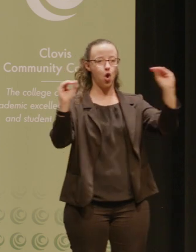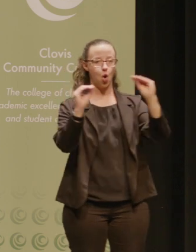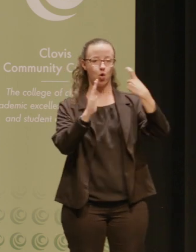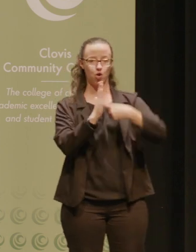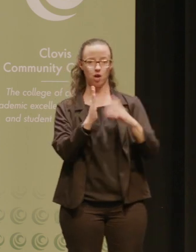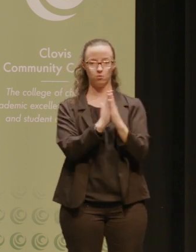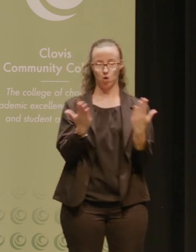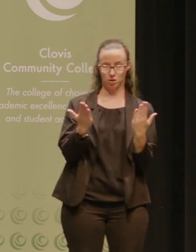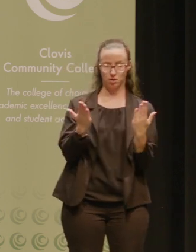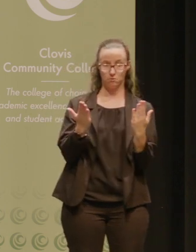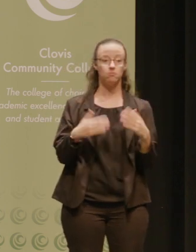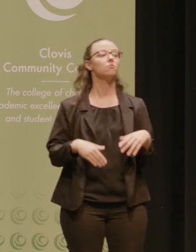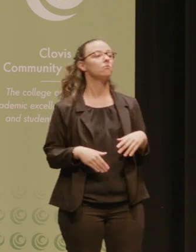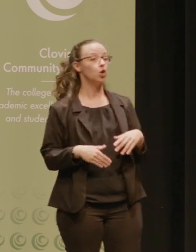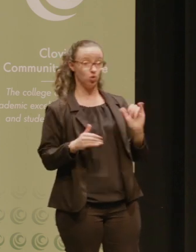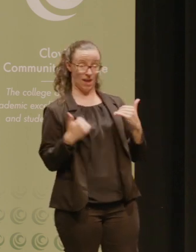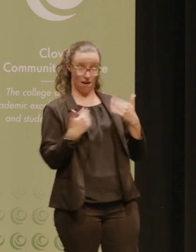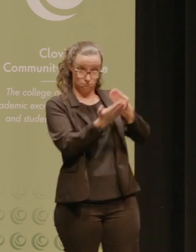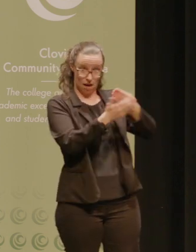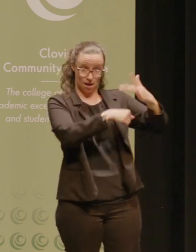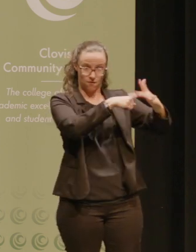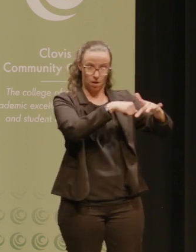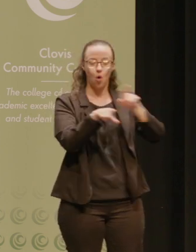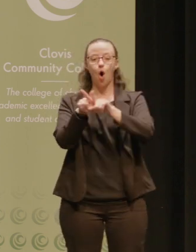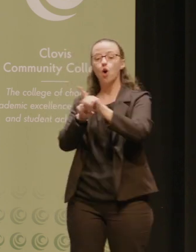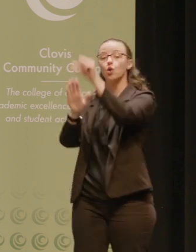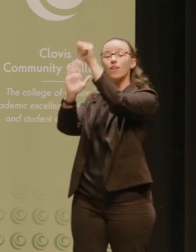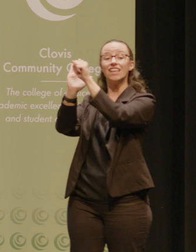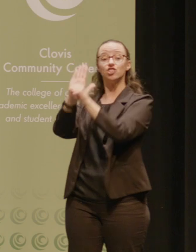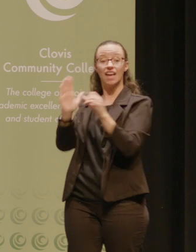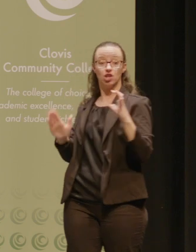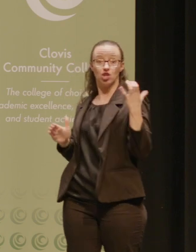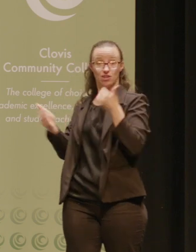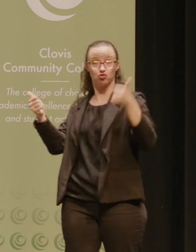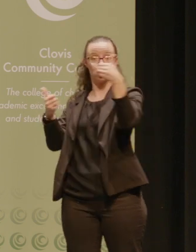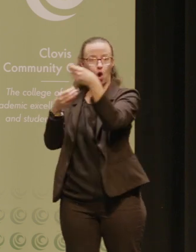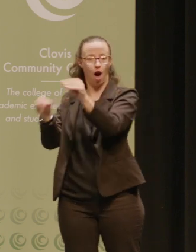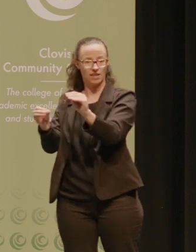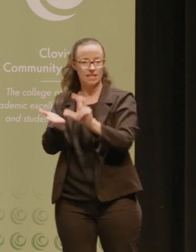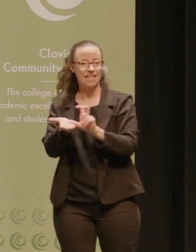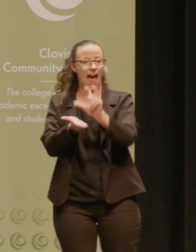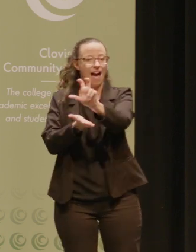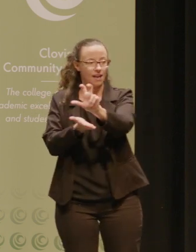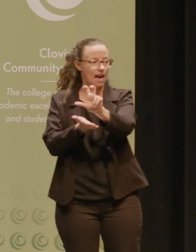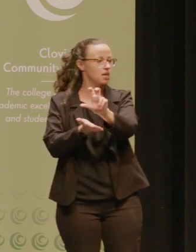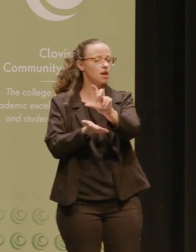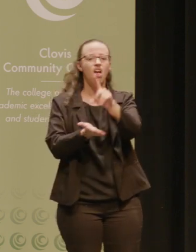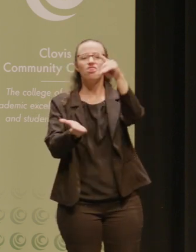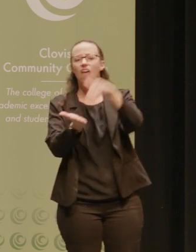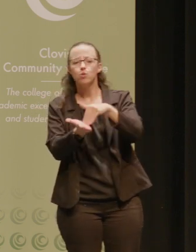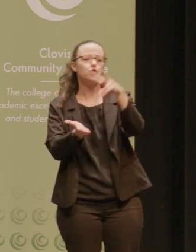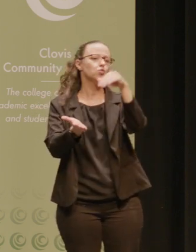courses. Not only is there that funds available, the state chancellor's office has also allocated thousands